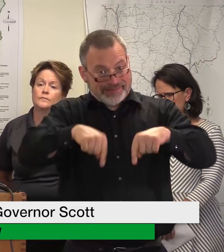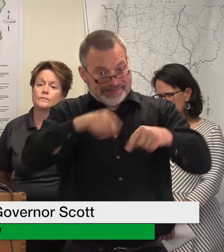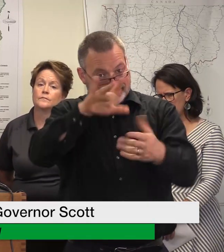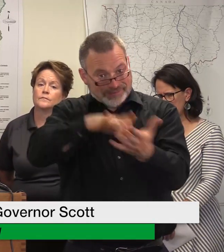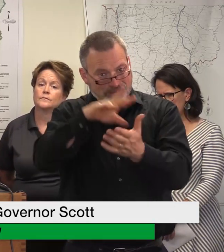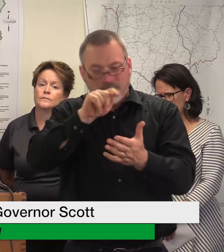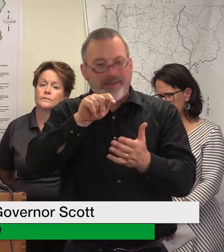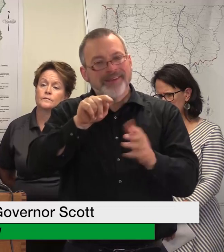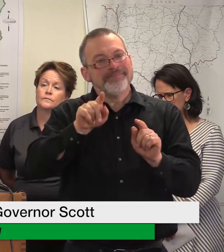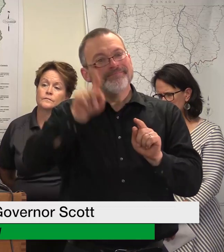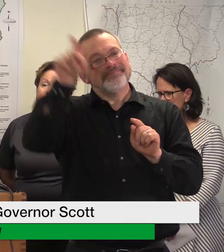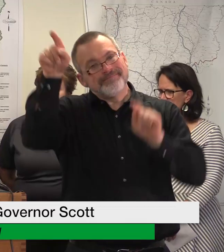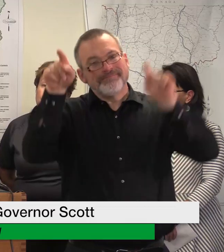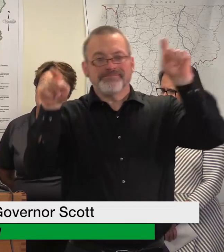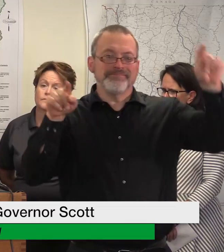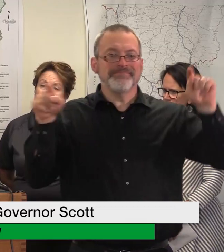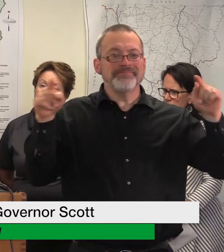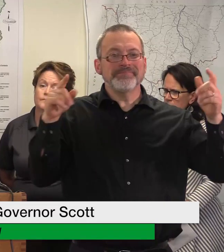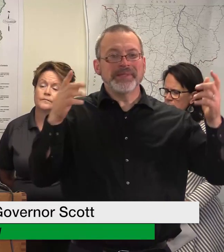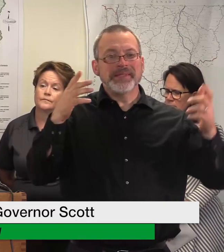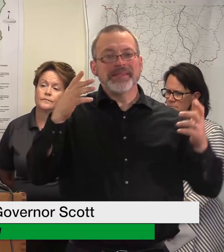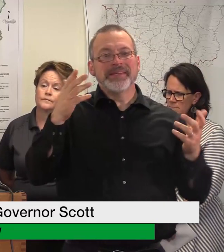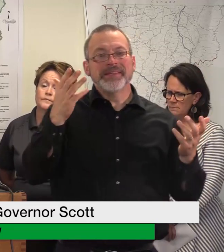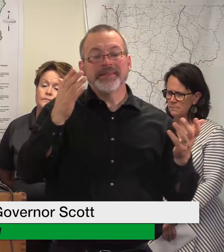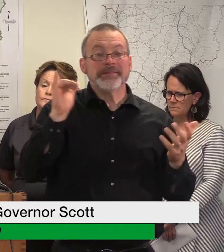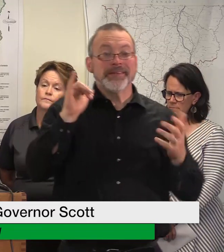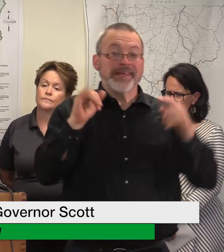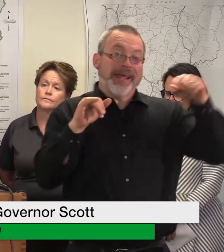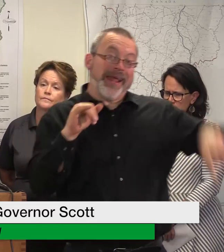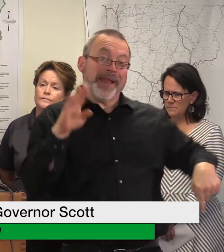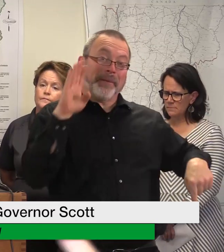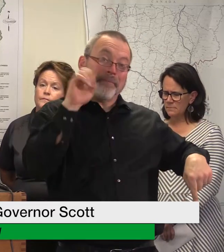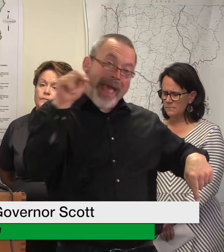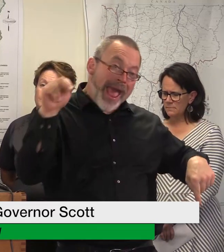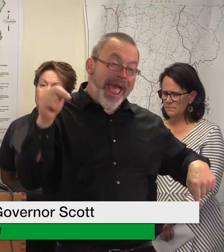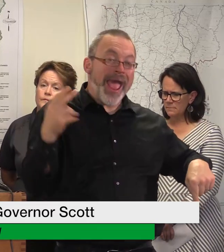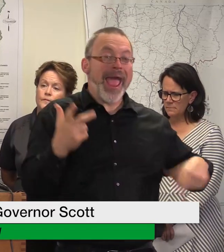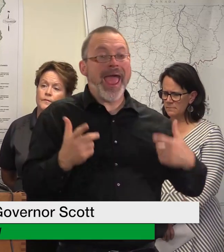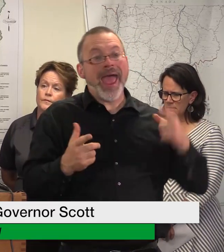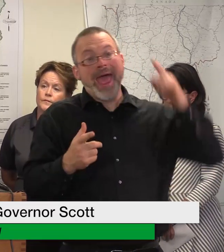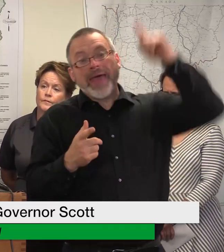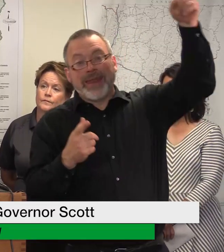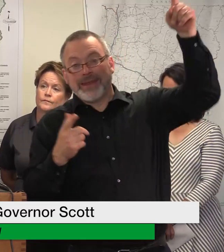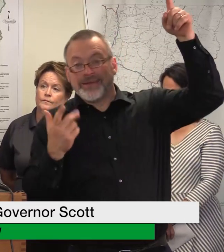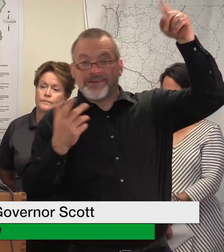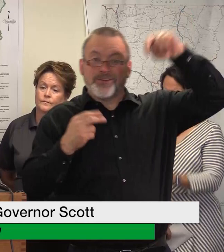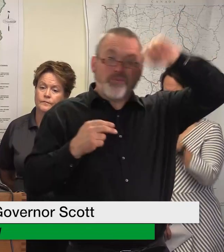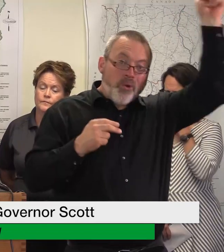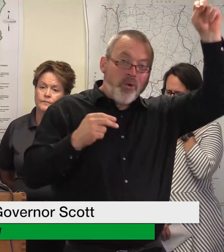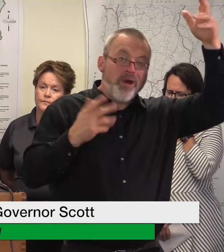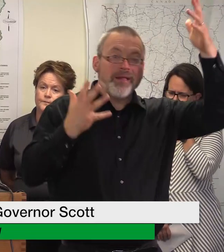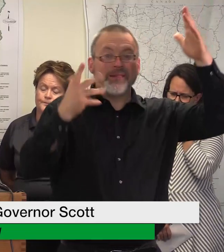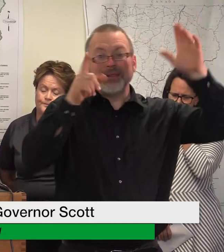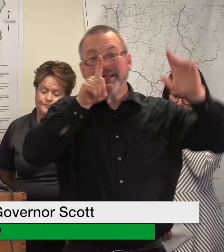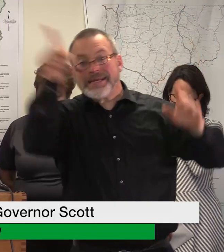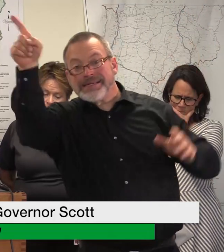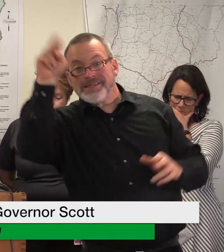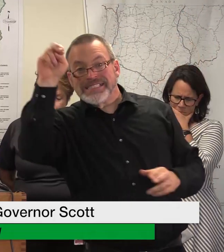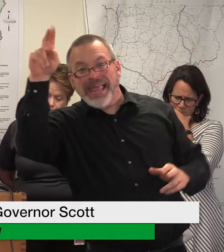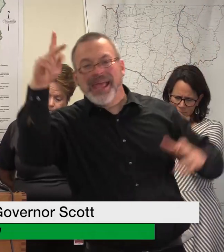them, many in Bennington and so forth. So again, we're looking at all the lots open to us here in the region